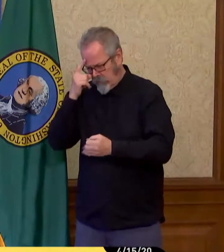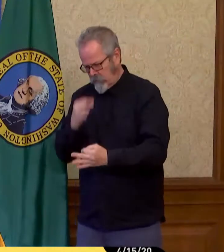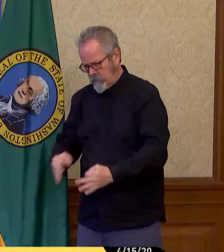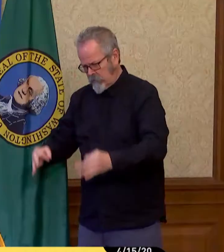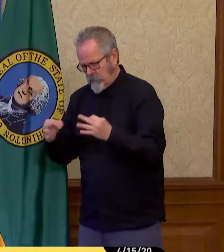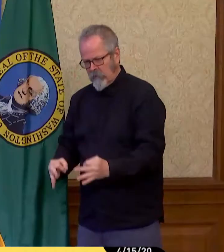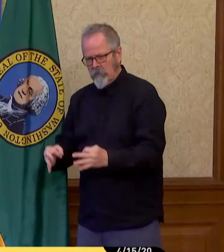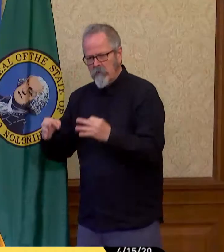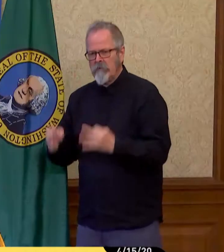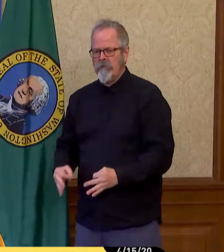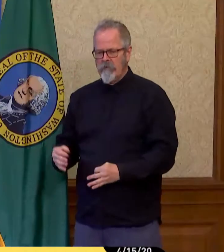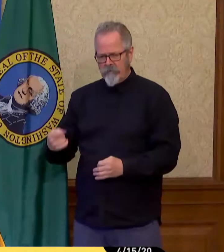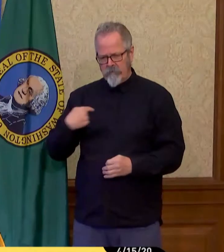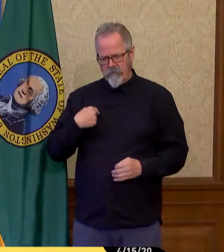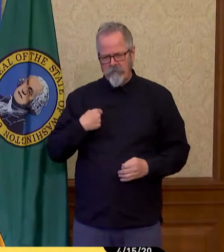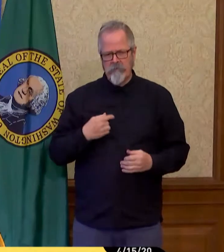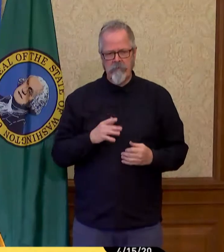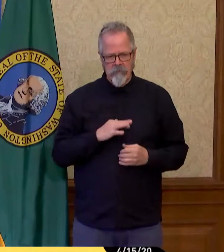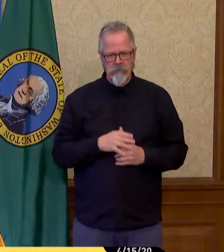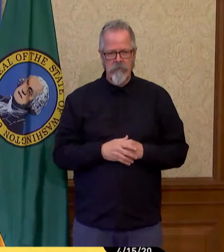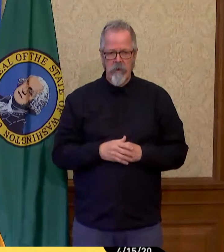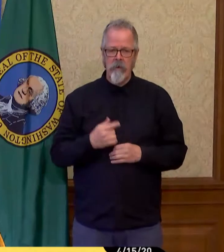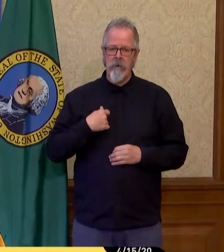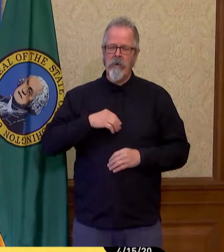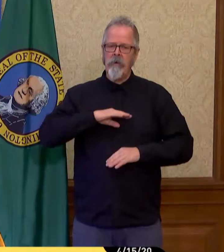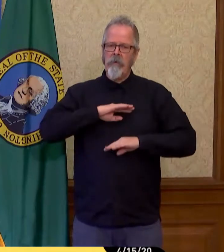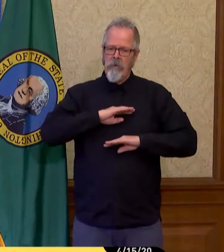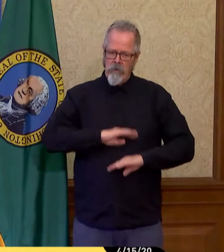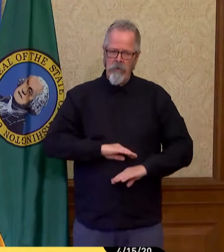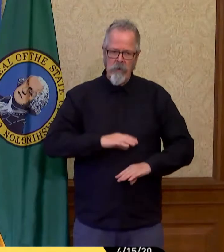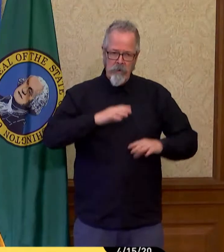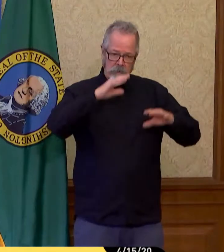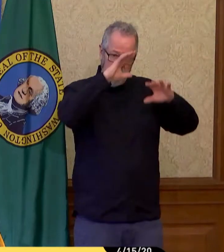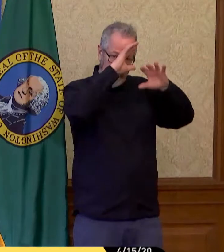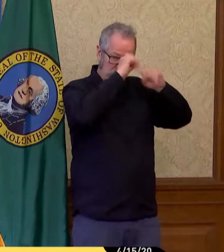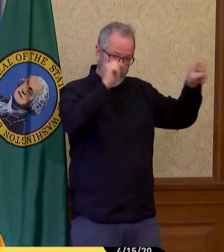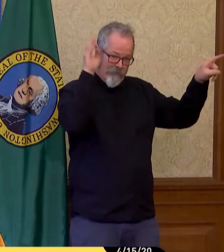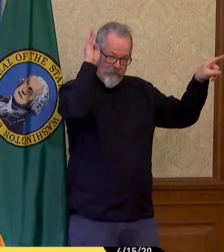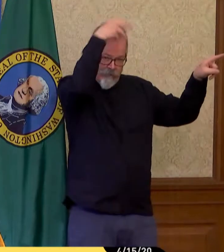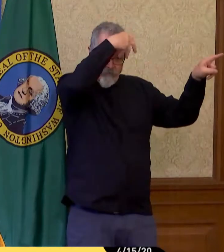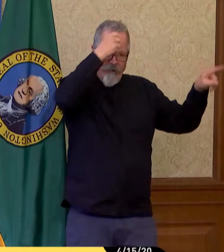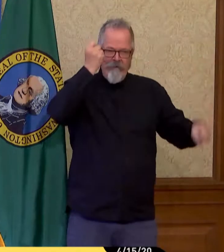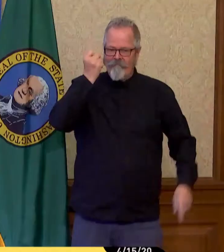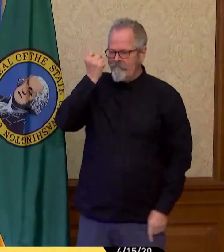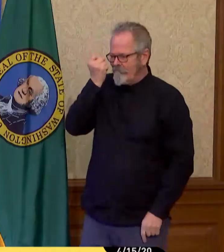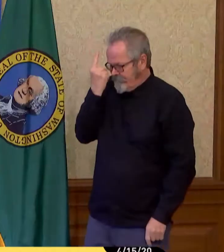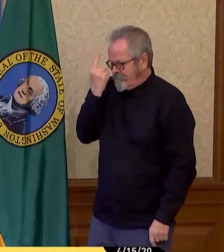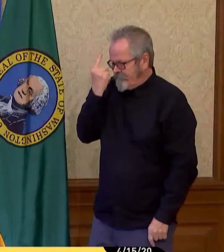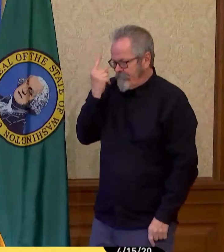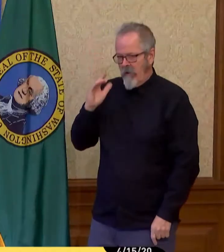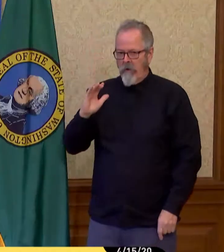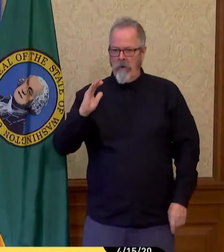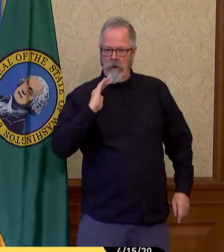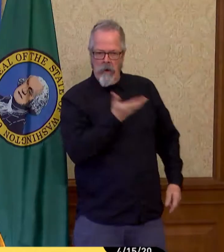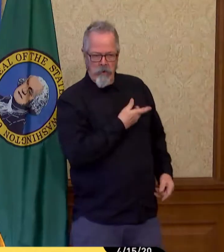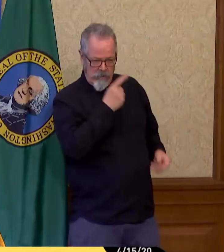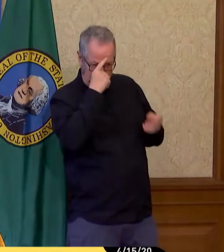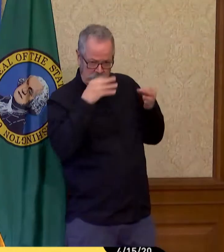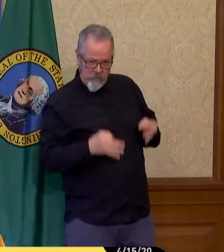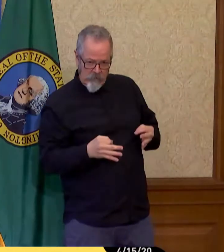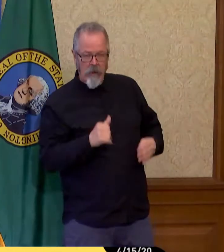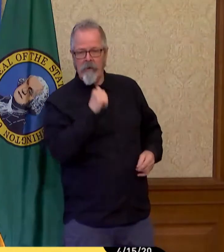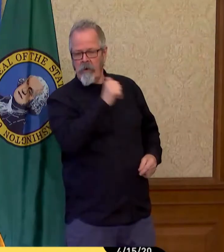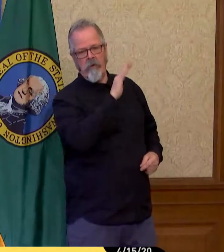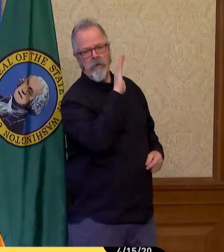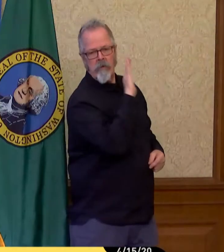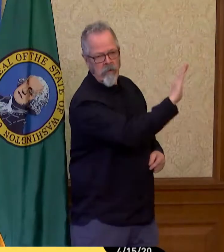for us to make in the state of Washington, not in Washington, D.C. I heard the other day that he said that he was going to authorize